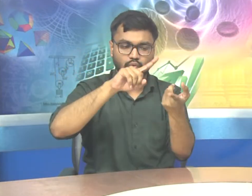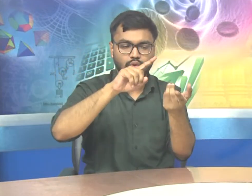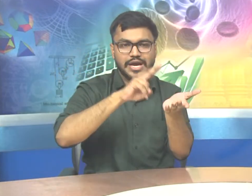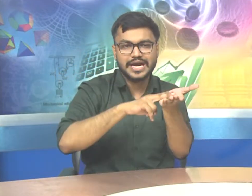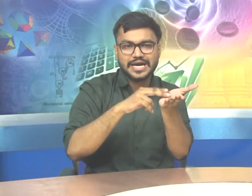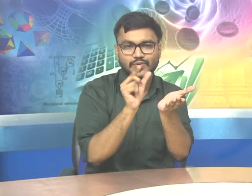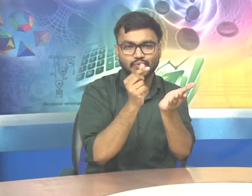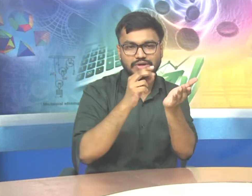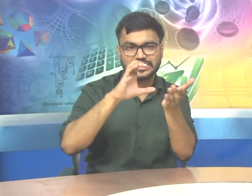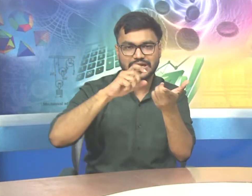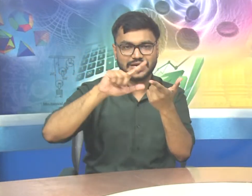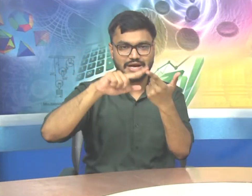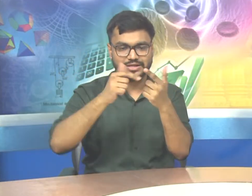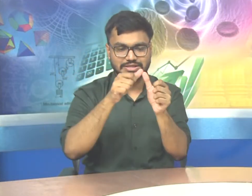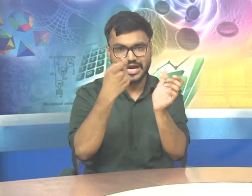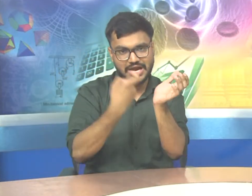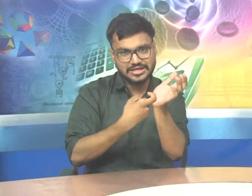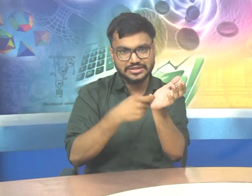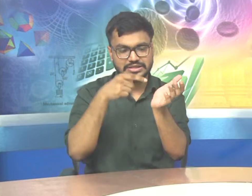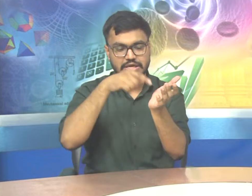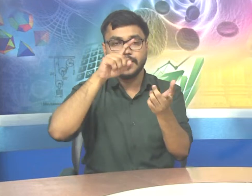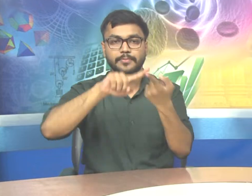Next is nuclear energy.